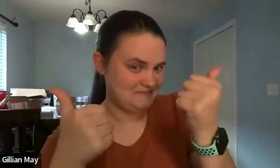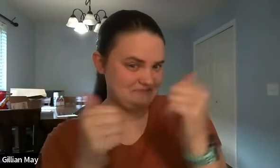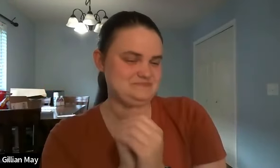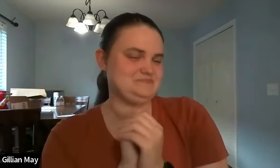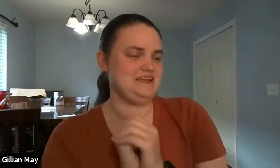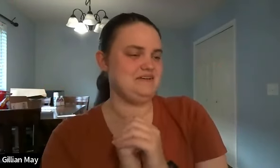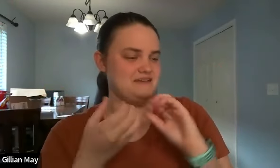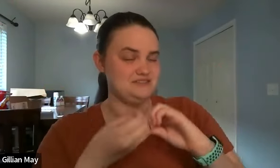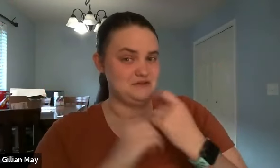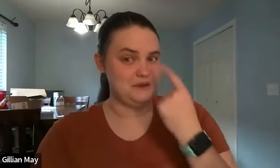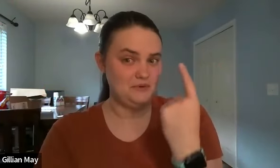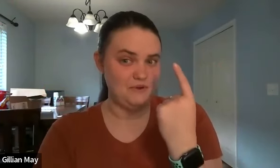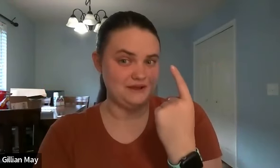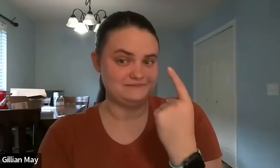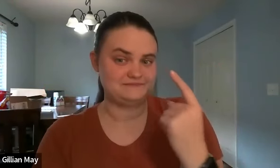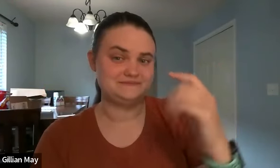right. Okay. So number 1.